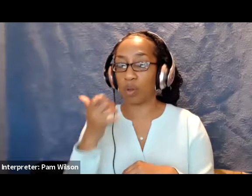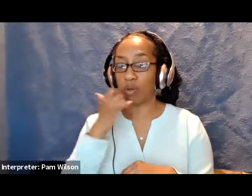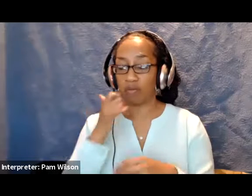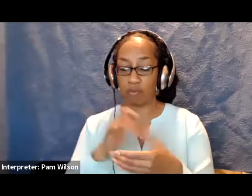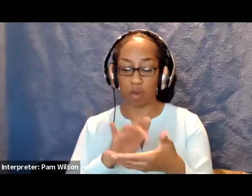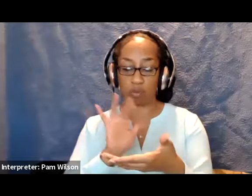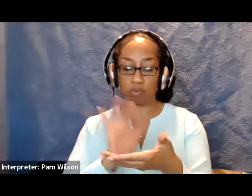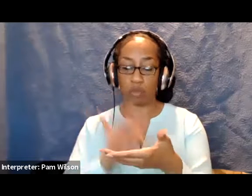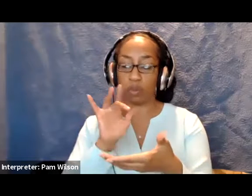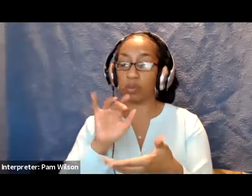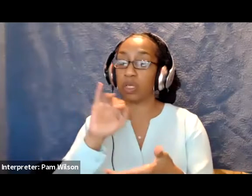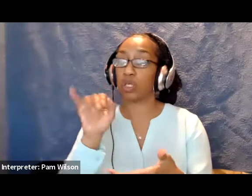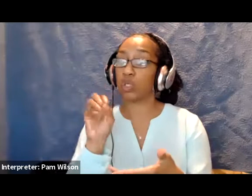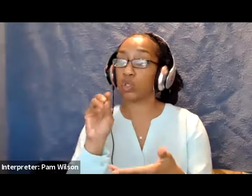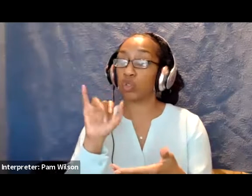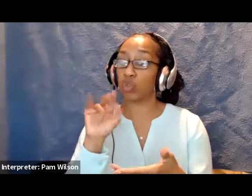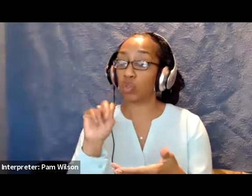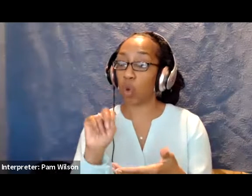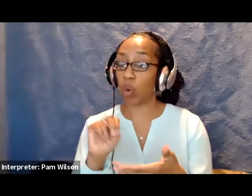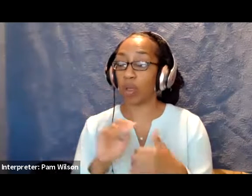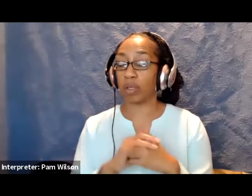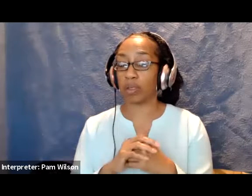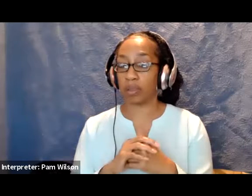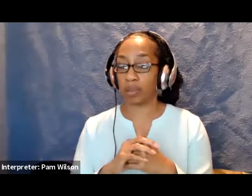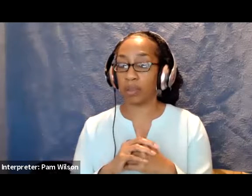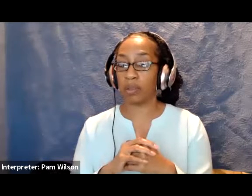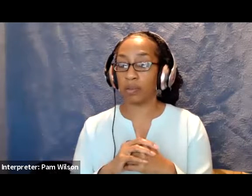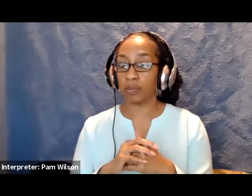join, or if prompted,